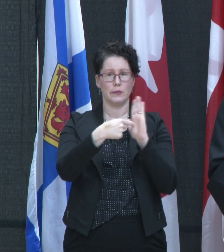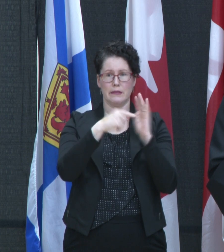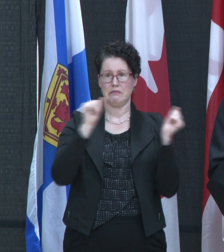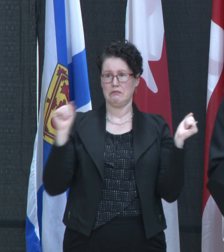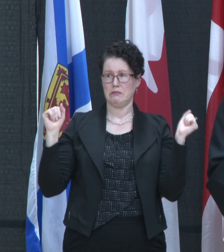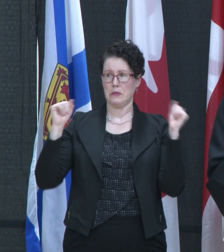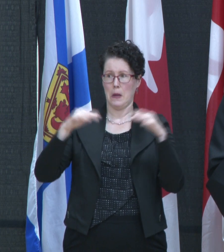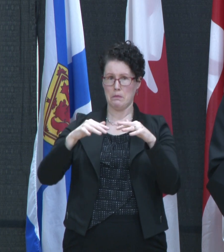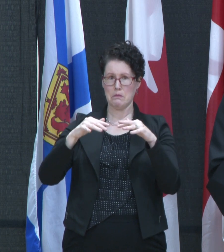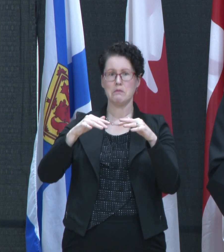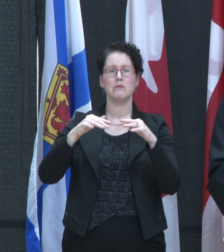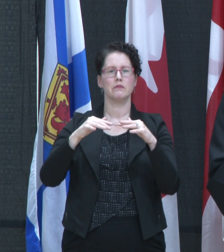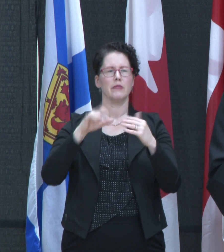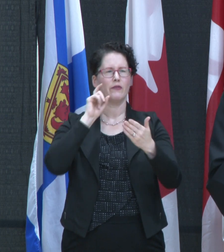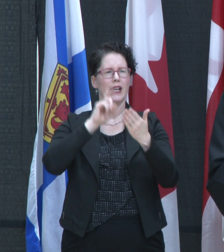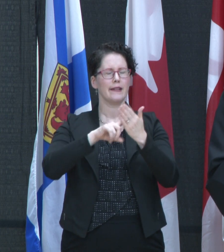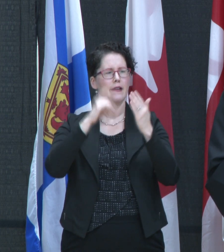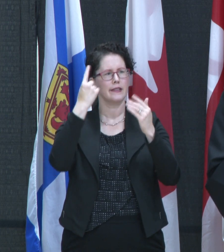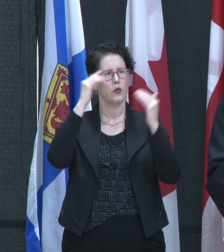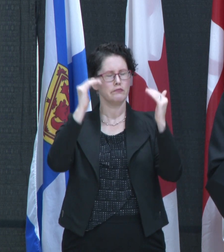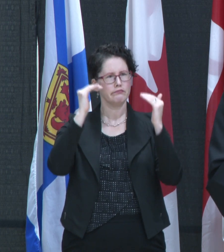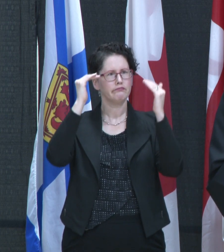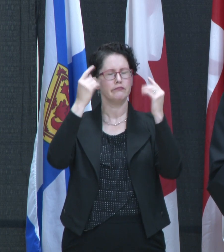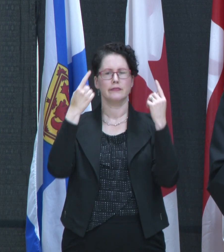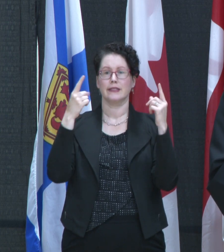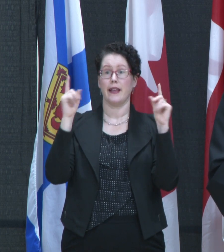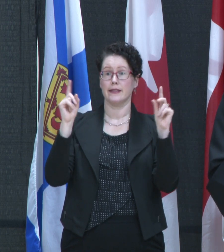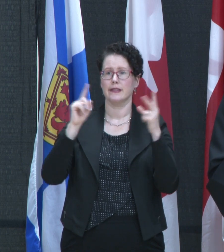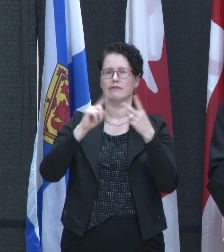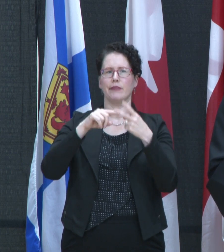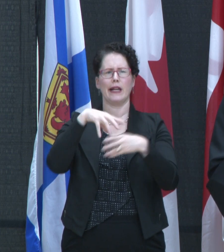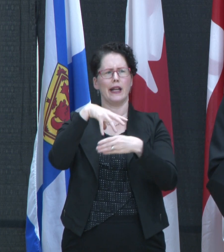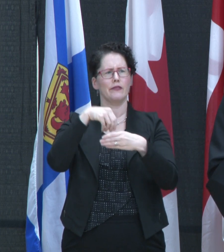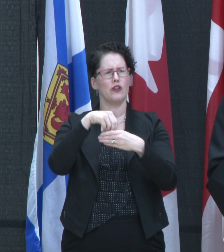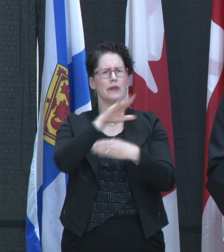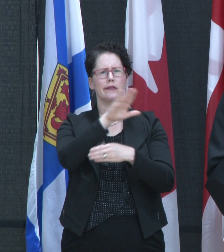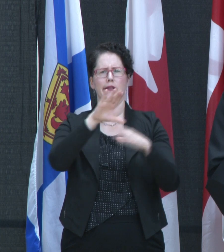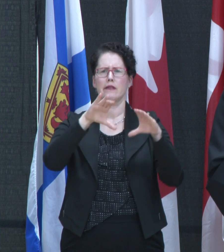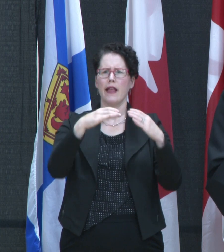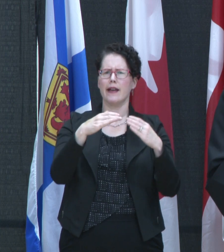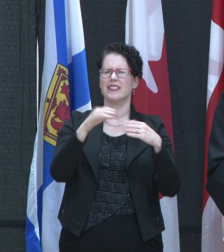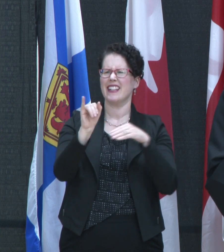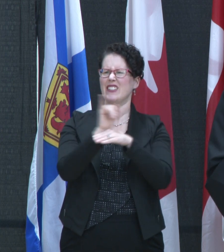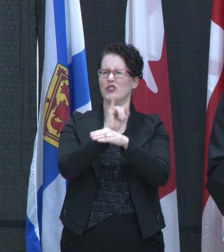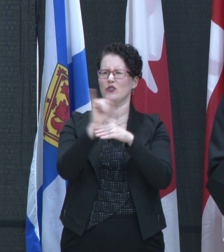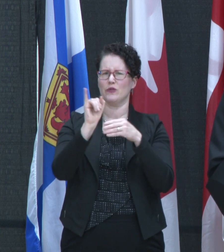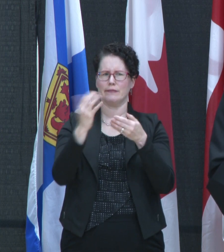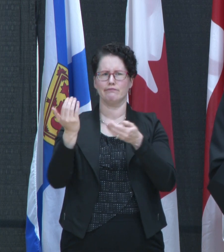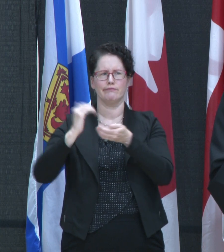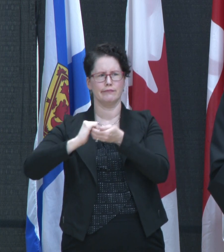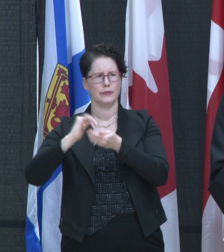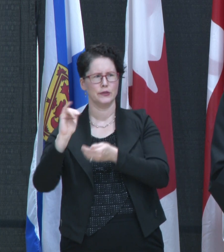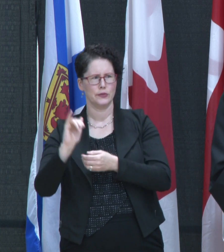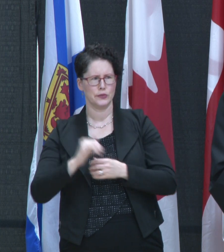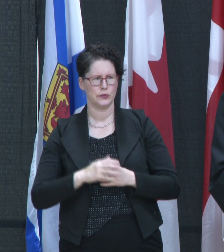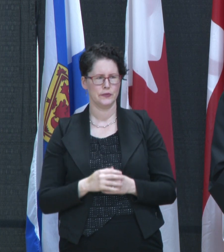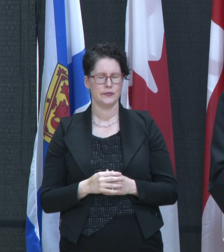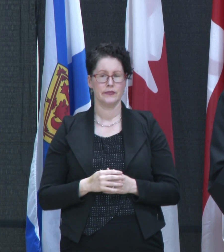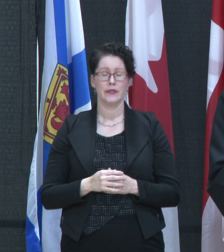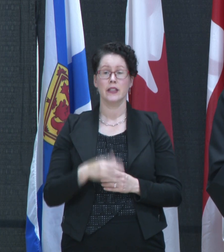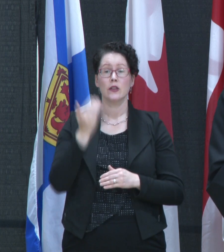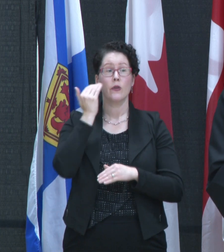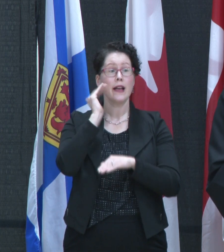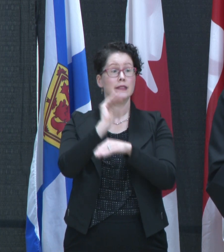outstanding achievement and contribution to their class and industry. I would like now to ask all those students